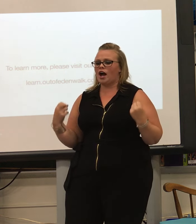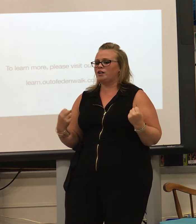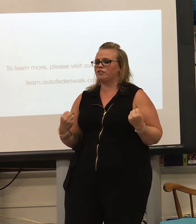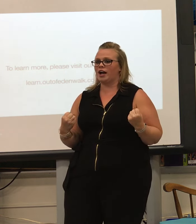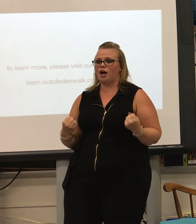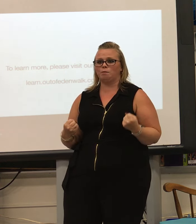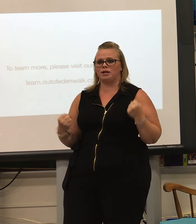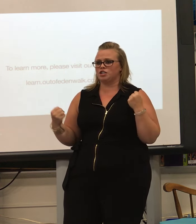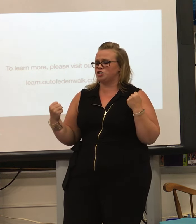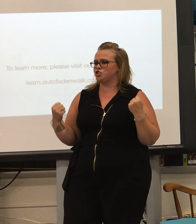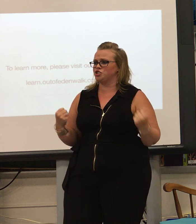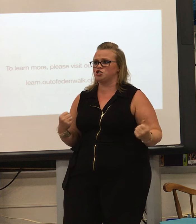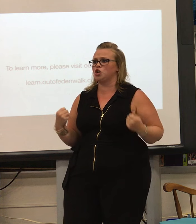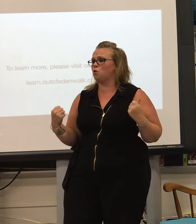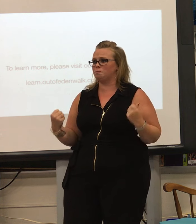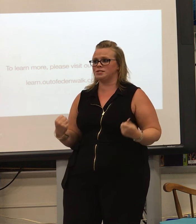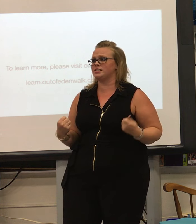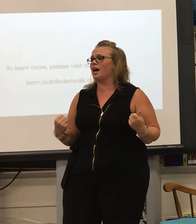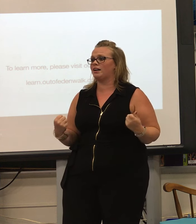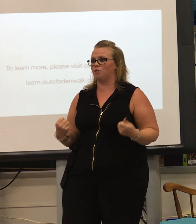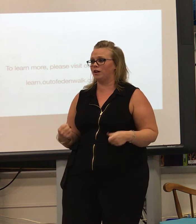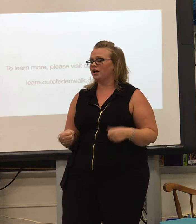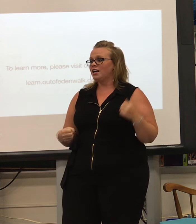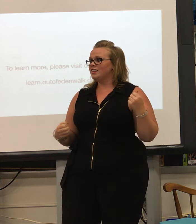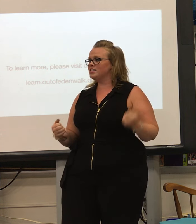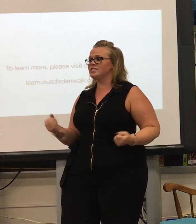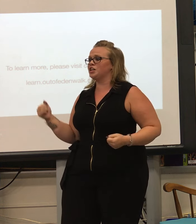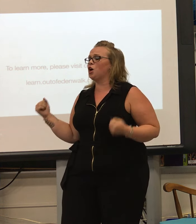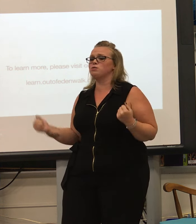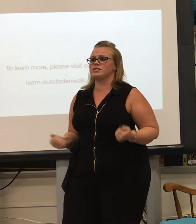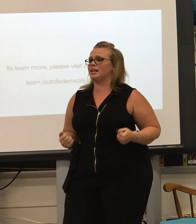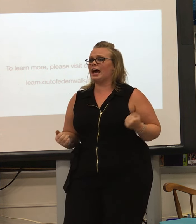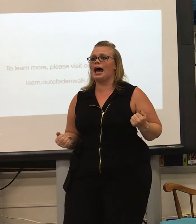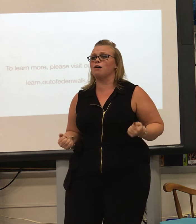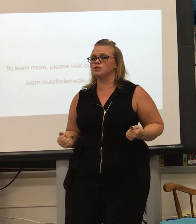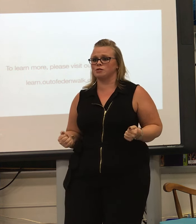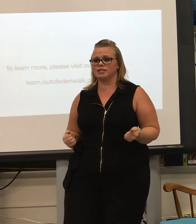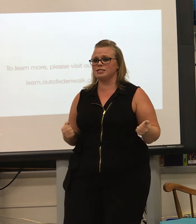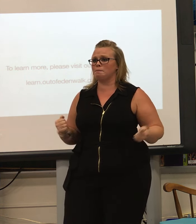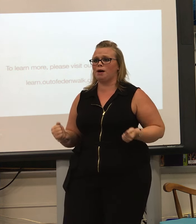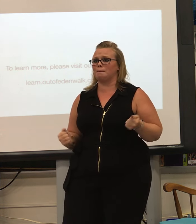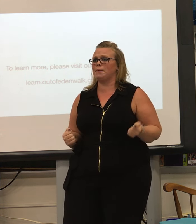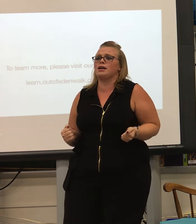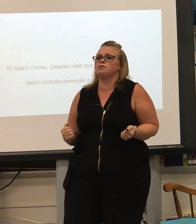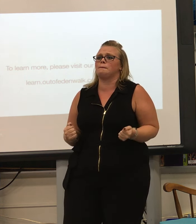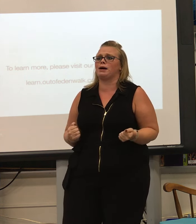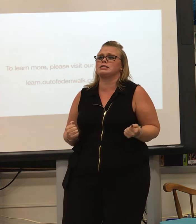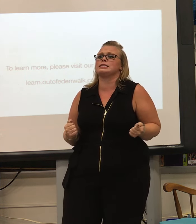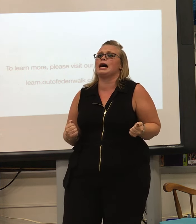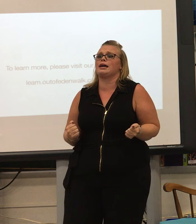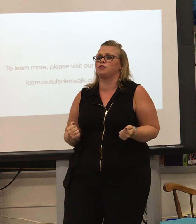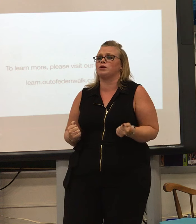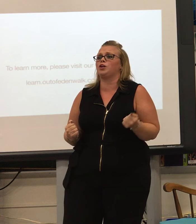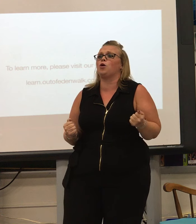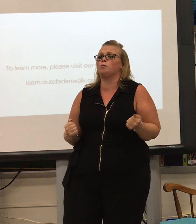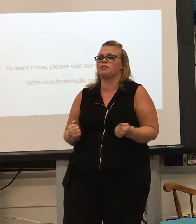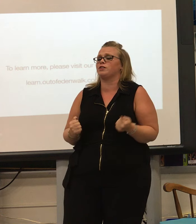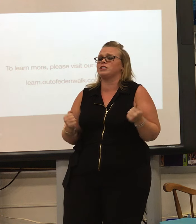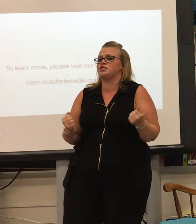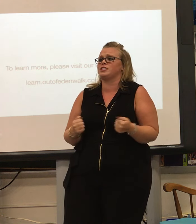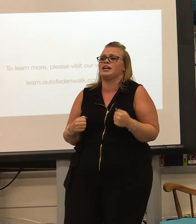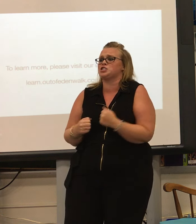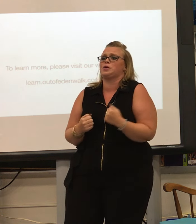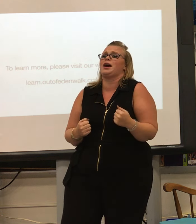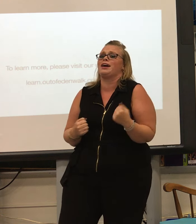girl crying for help because she's just so upset, or this is a ghost in a house, or this is about a man who's about to die and they're really old,